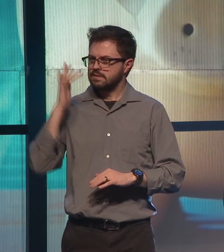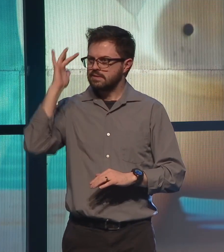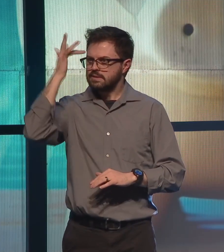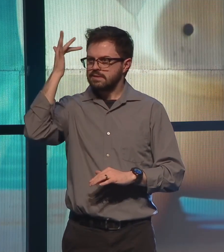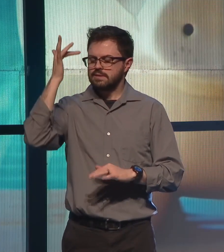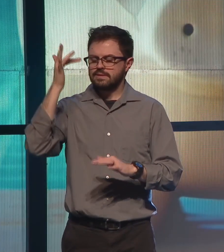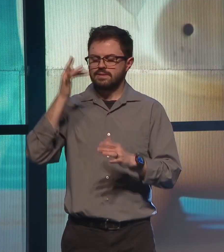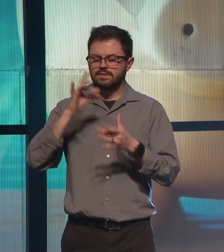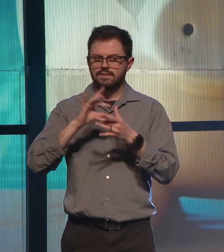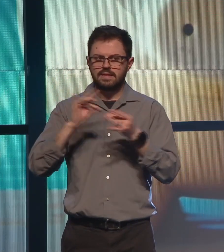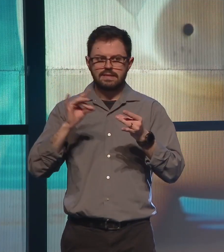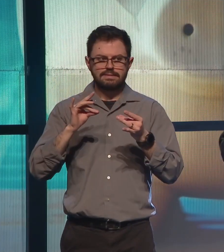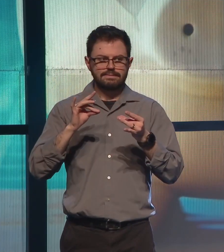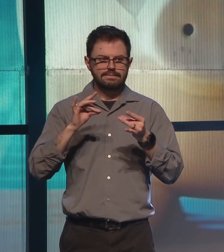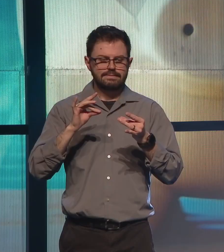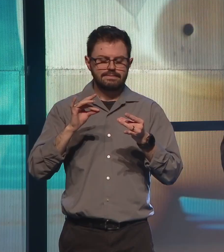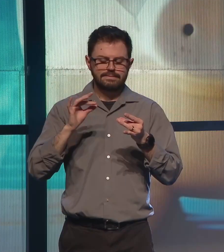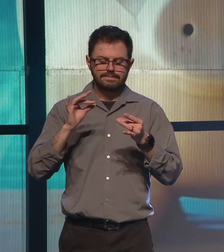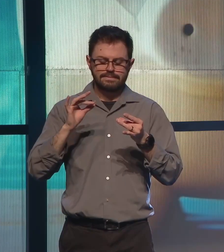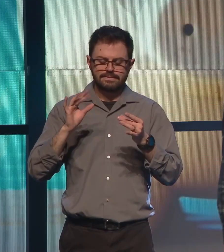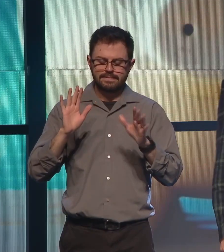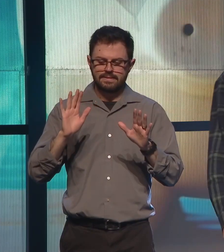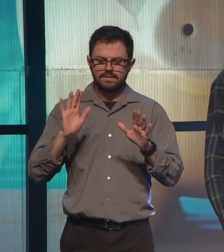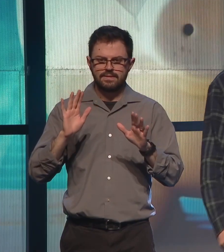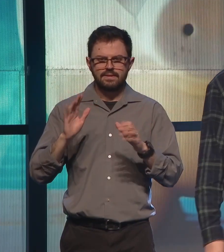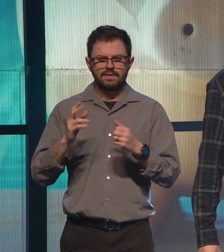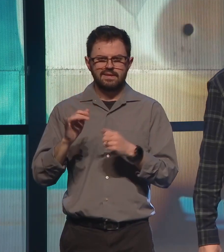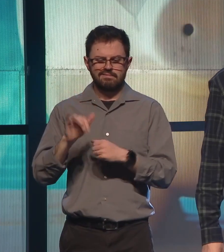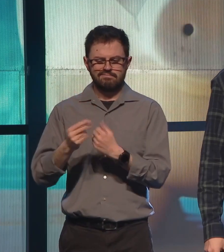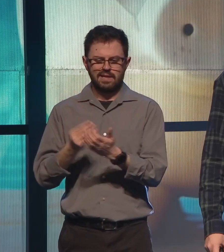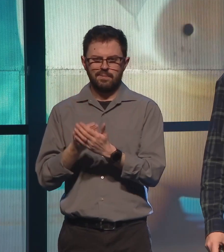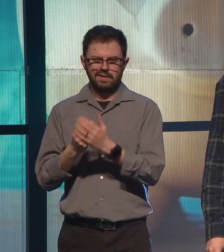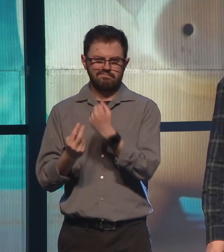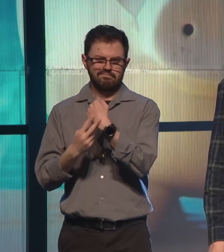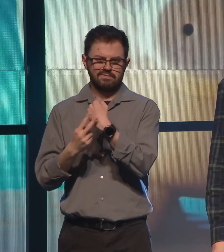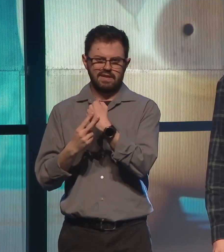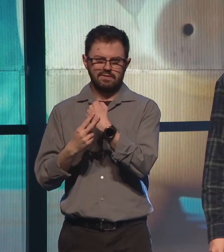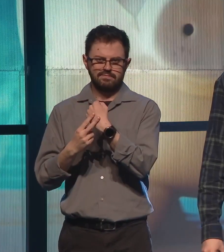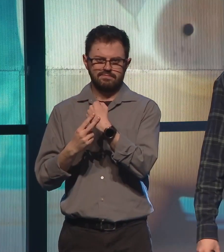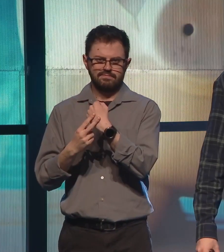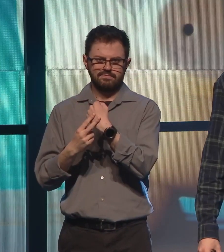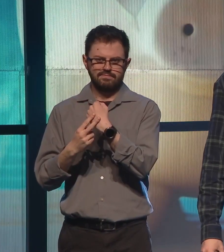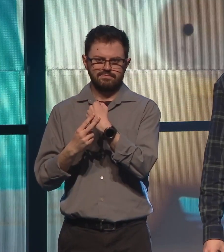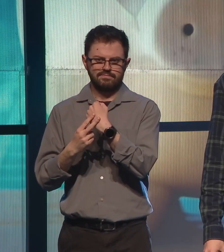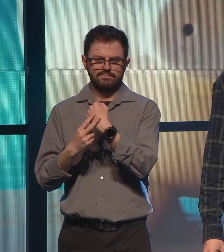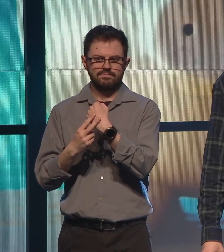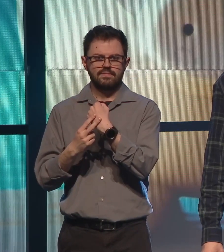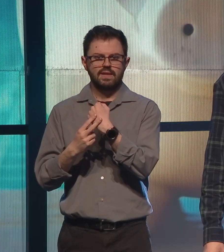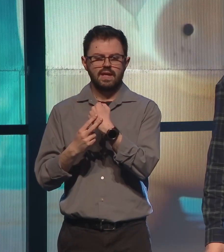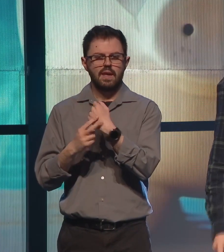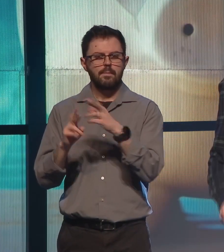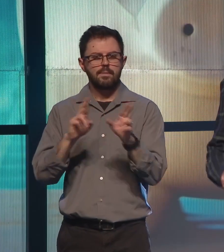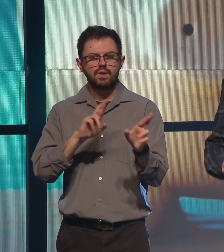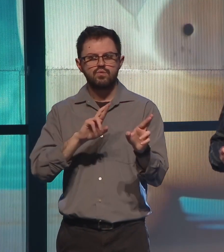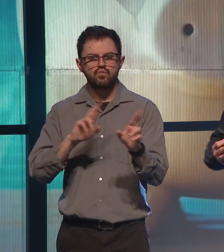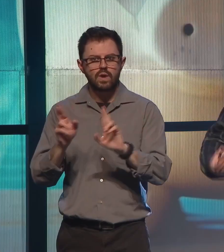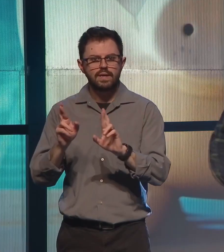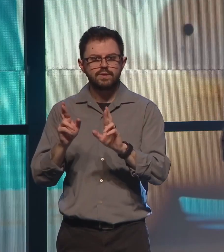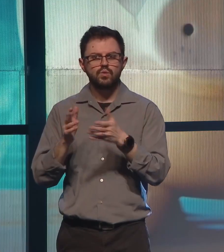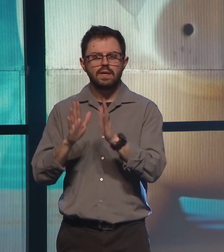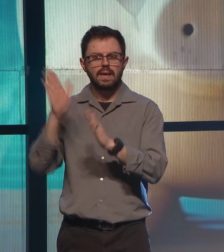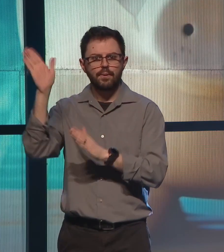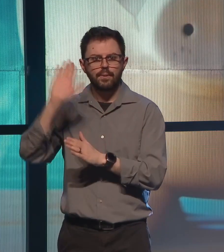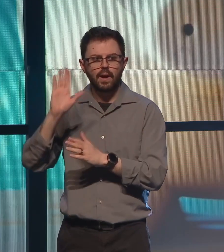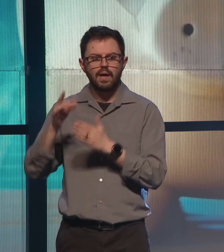said it. I want you to hold it this week. And I want you to open your heart up to allow the Spirit of God to guide